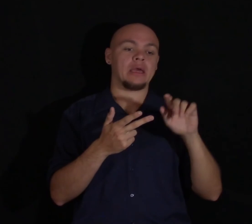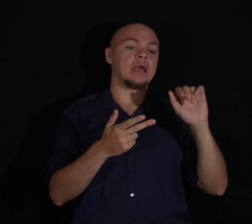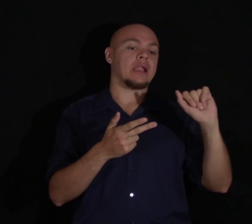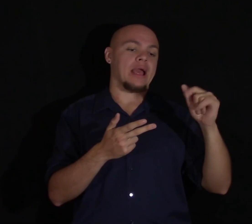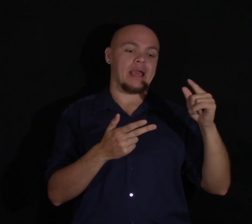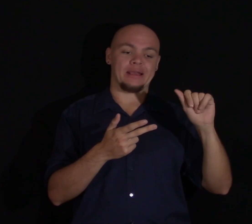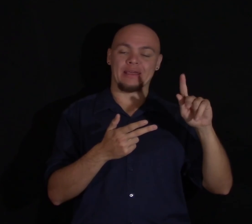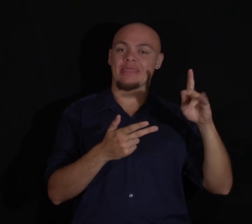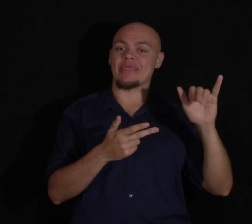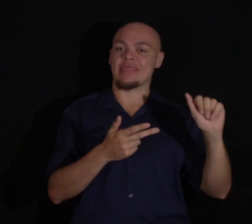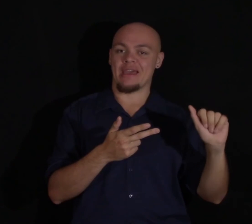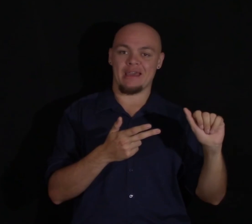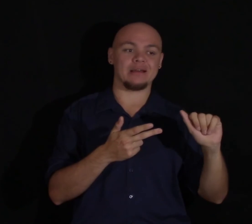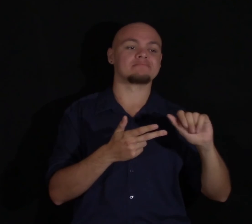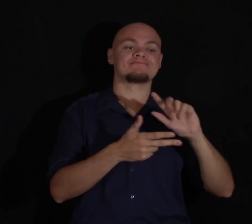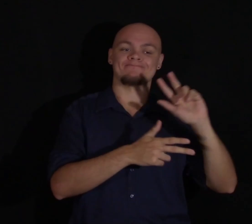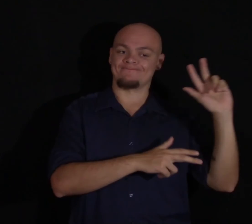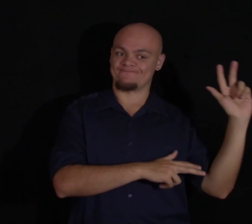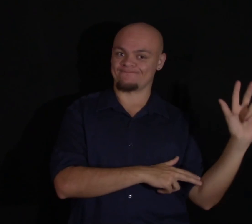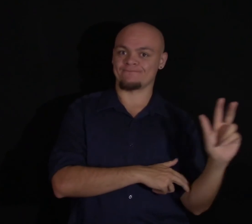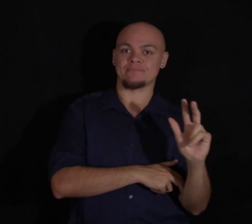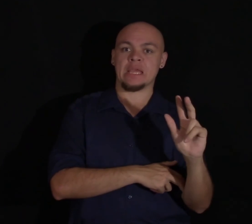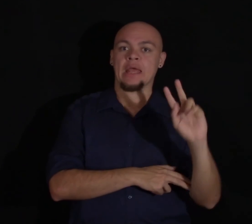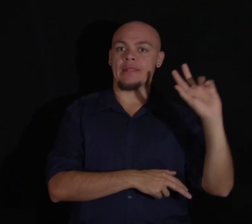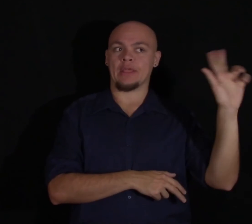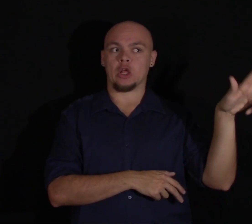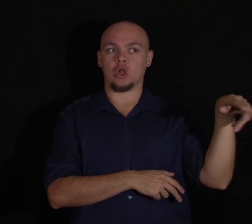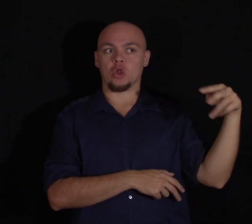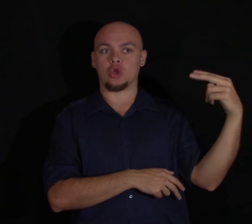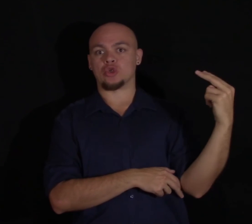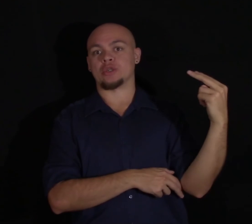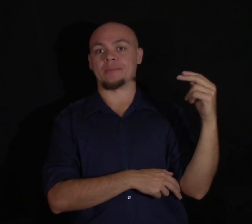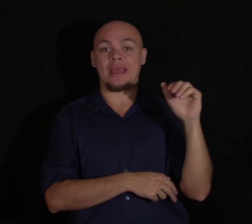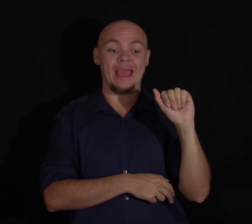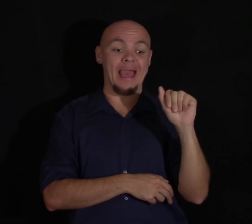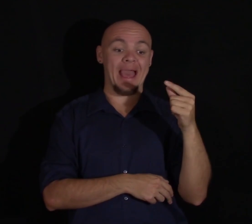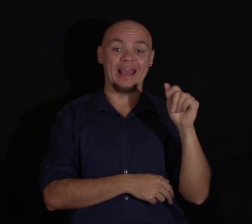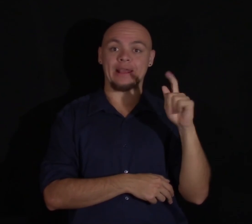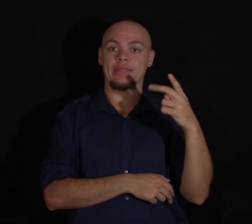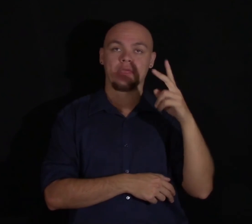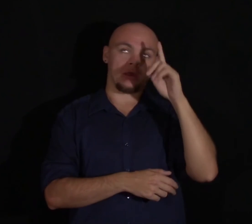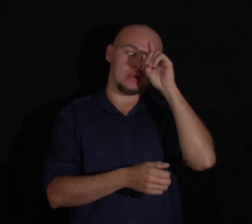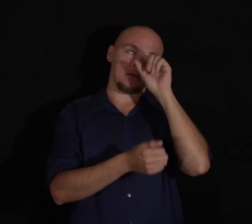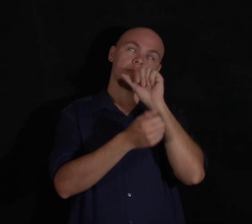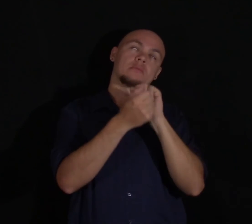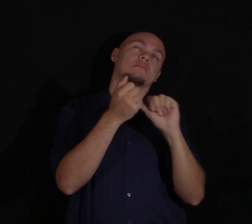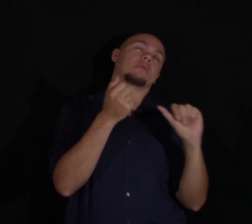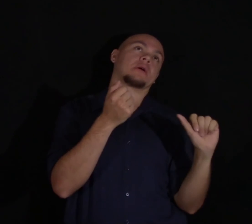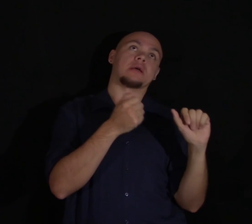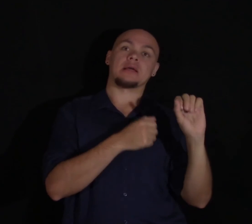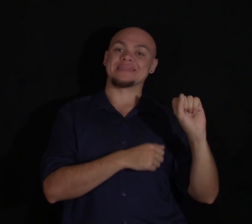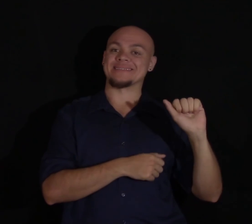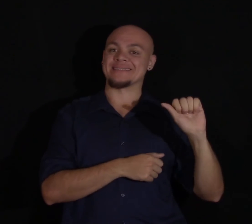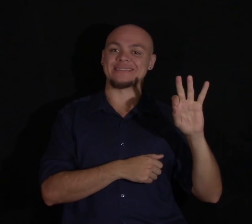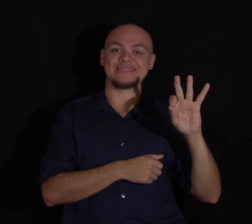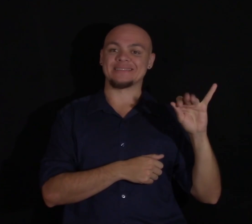and consternation on beholding me? Agatha fainted, and Safie, unable to attend to her friend, rushed out